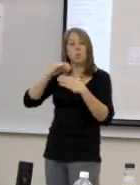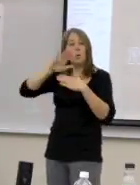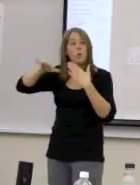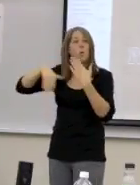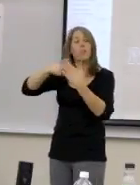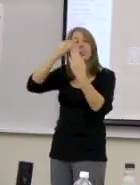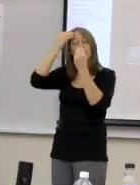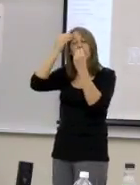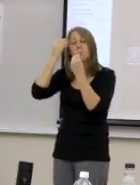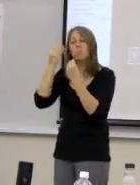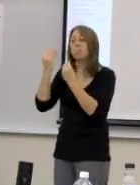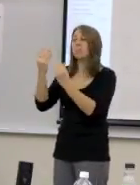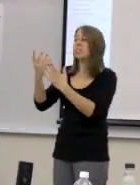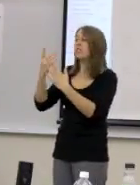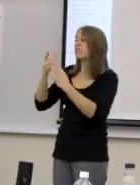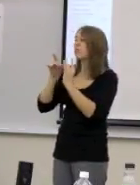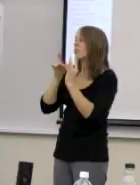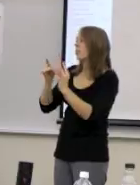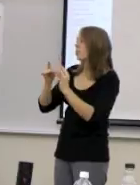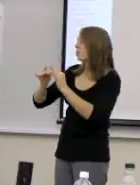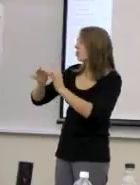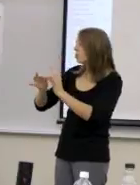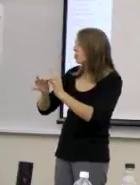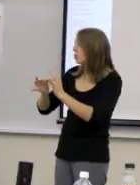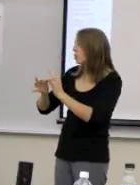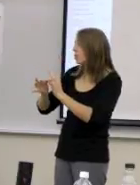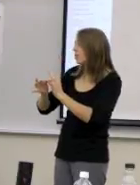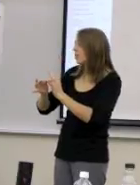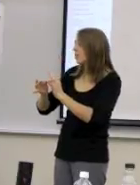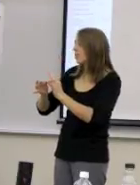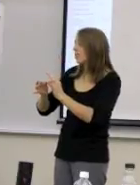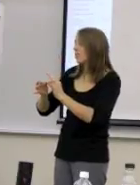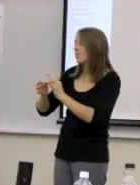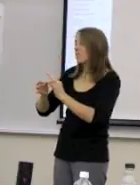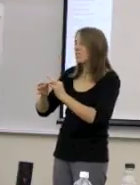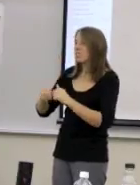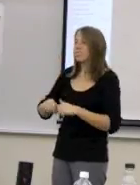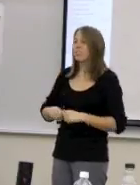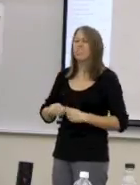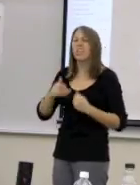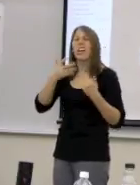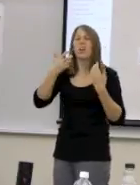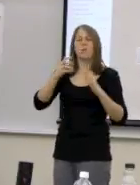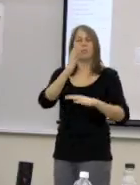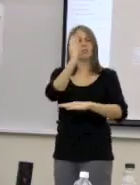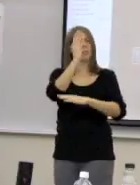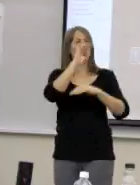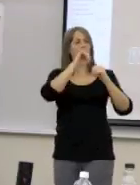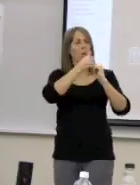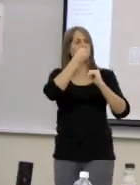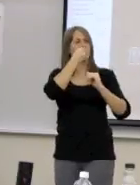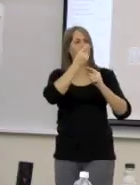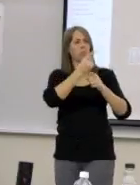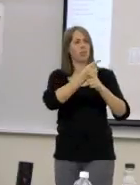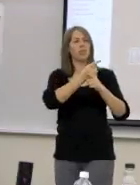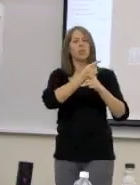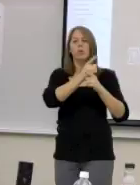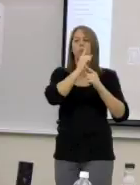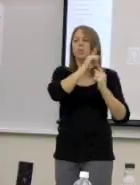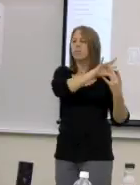our interpreters and what we do. Because I just don't want a speech on how to eat right. I want them to apply